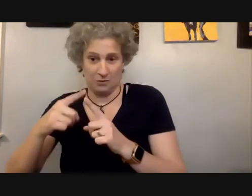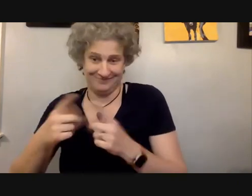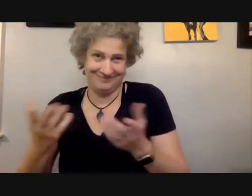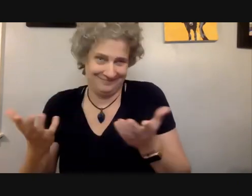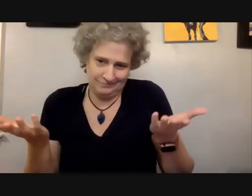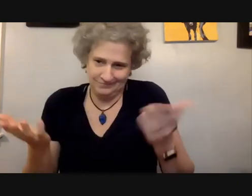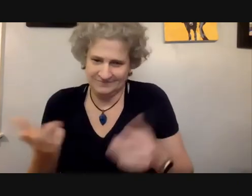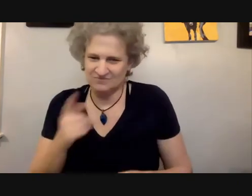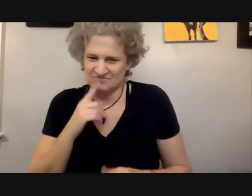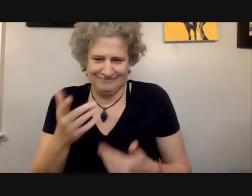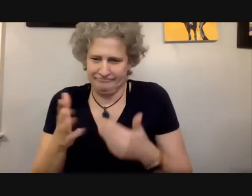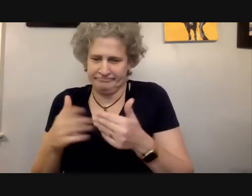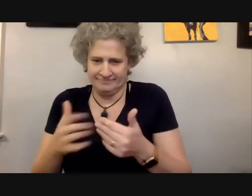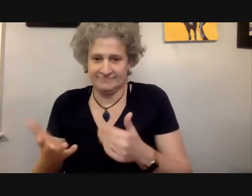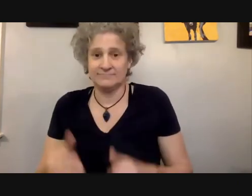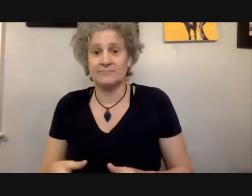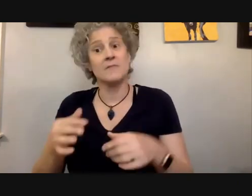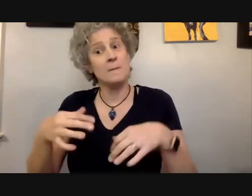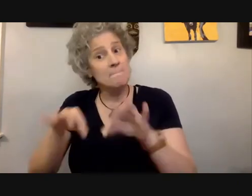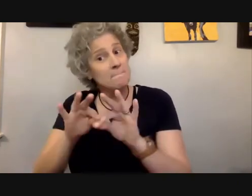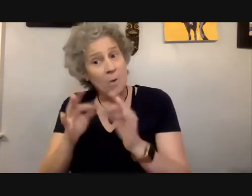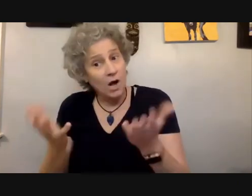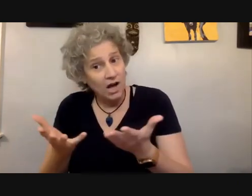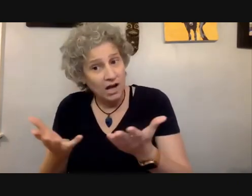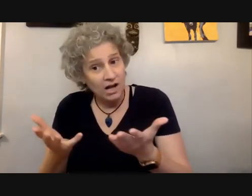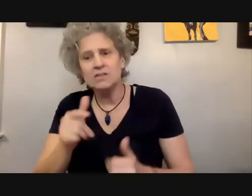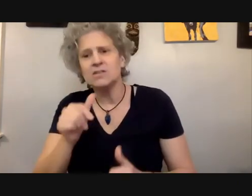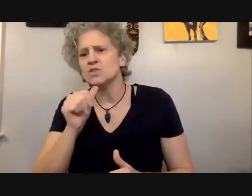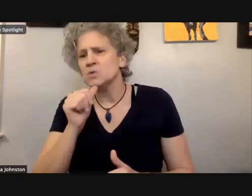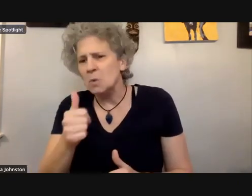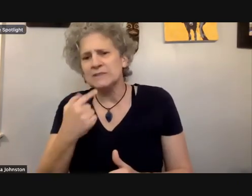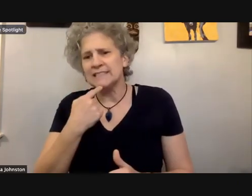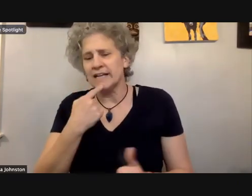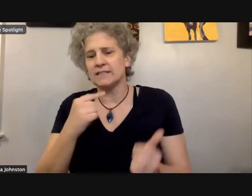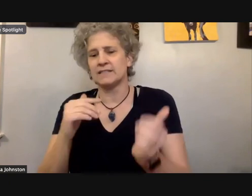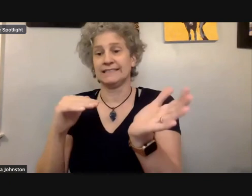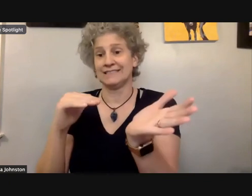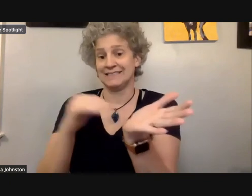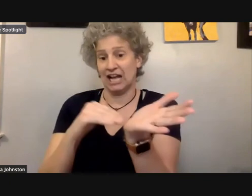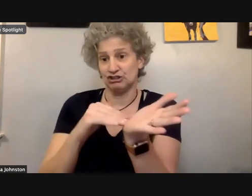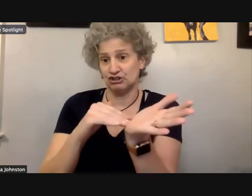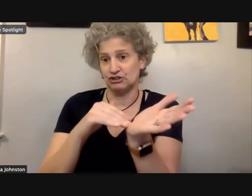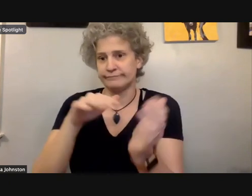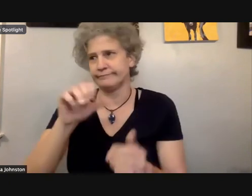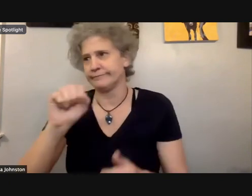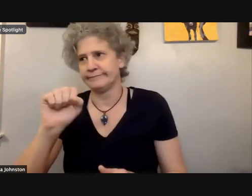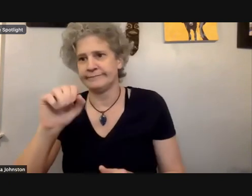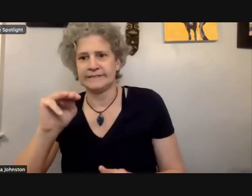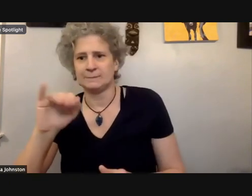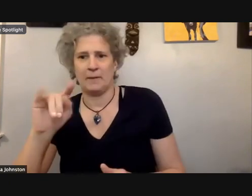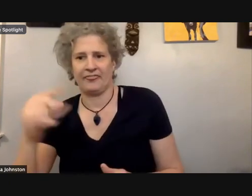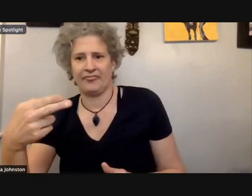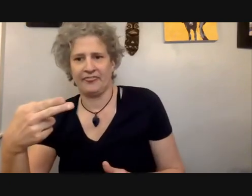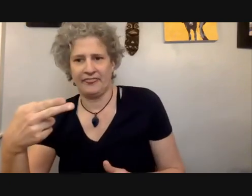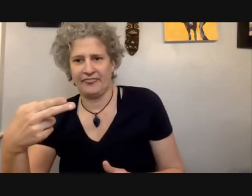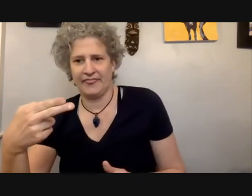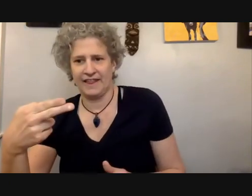However, if you sign it like this, people are going to be impressed and you get some extra brownie points. So I'll leave that up to you. The most important thing is don't do